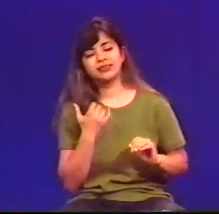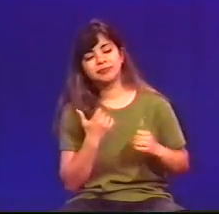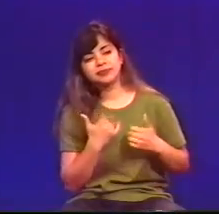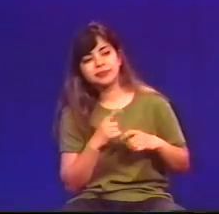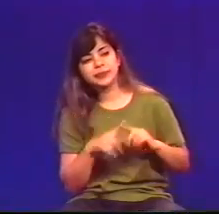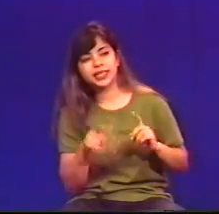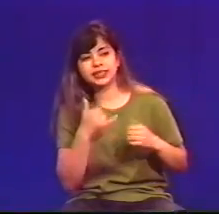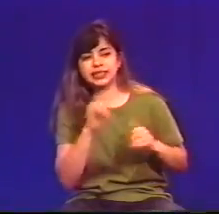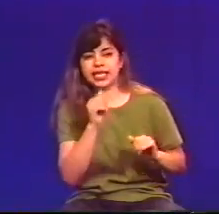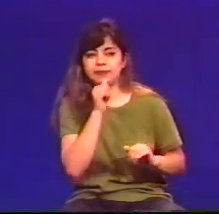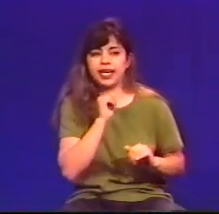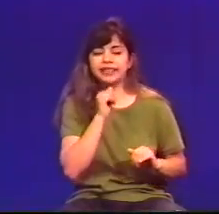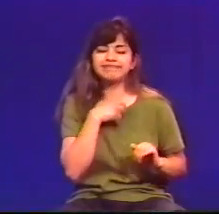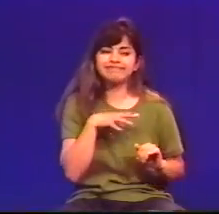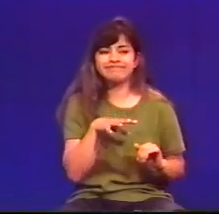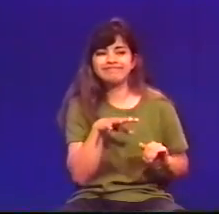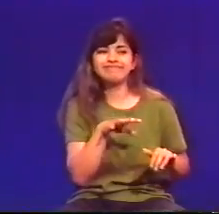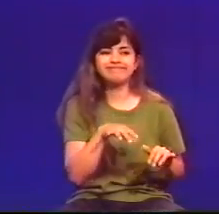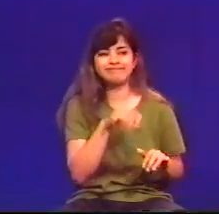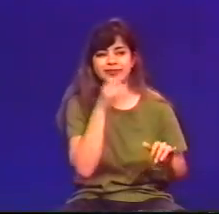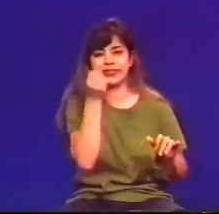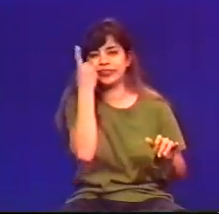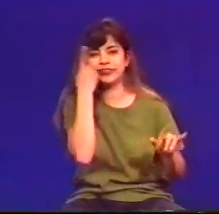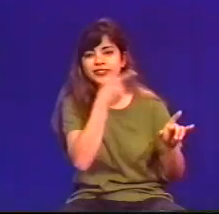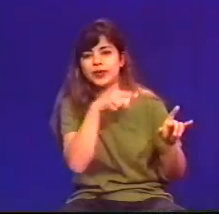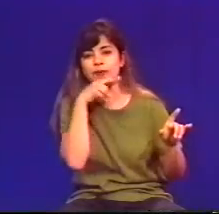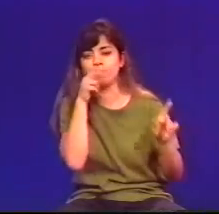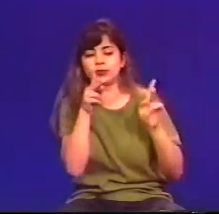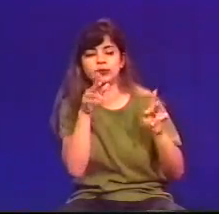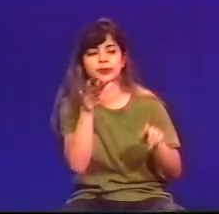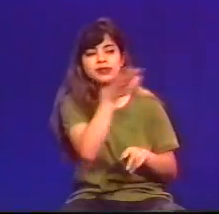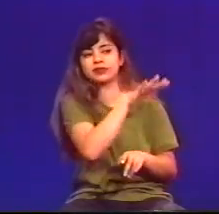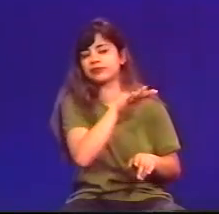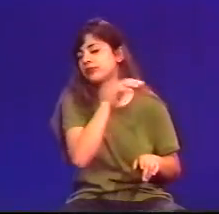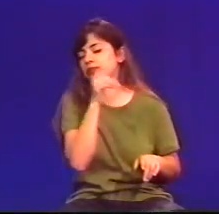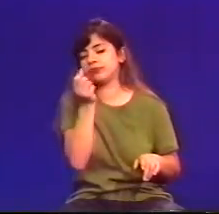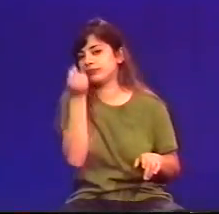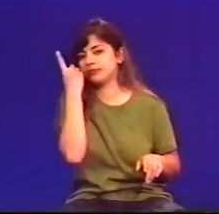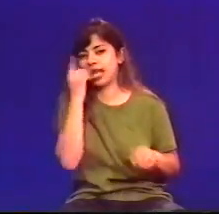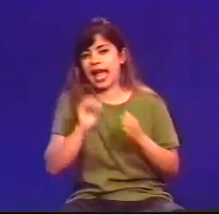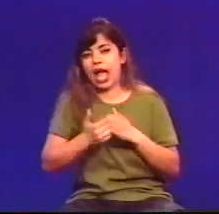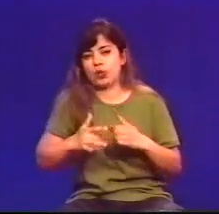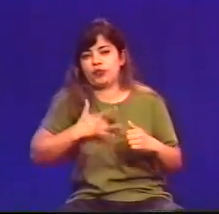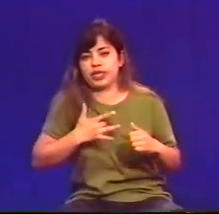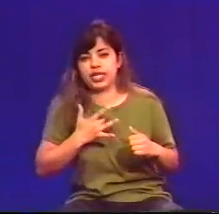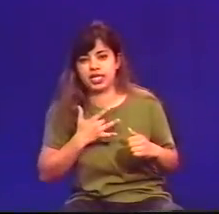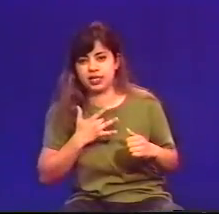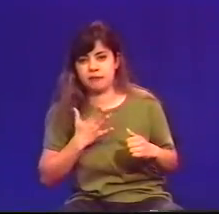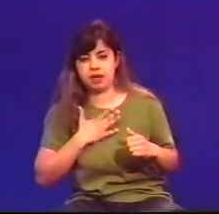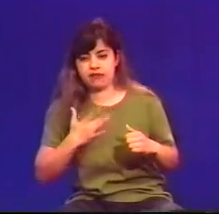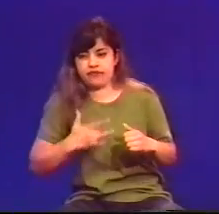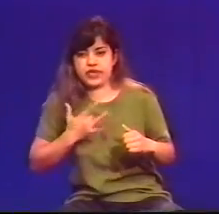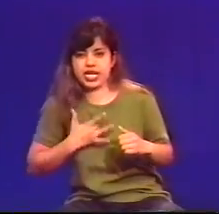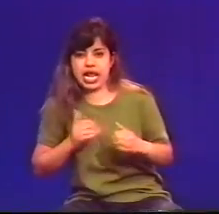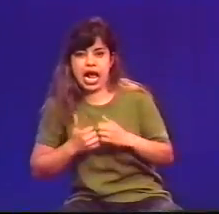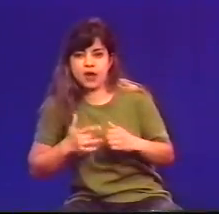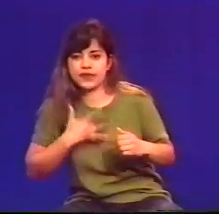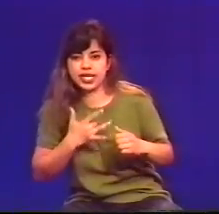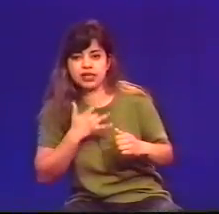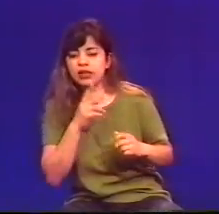One of the things I've realized is how much in common the deaf community in Pakistan has with the deaf community in America. We share